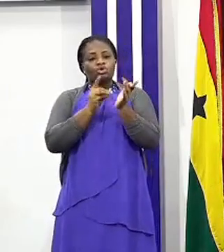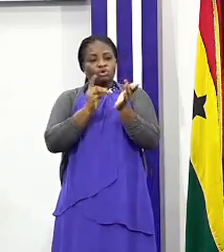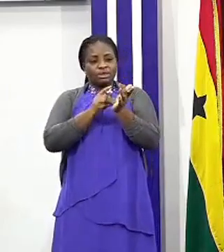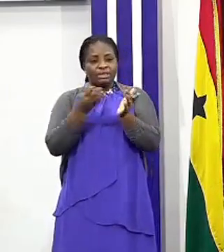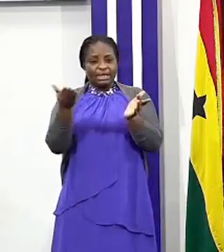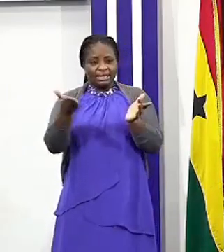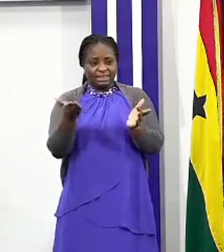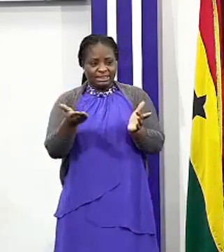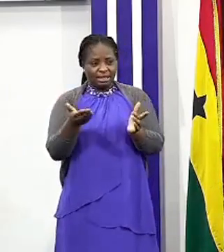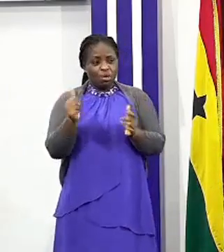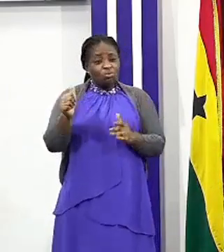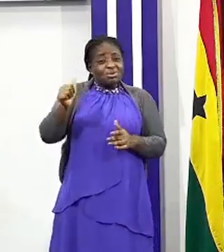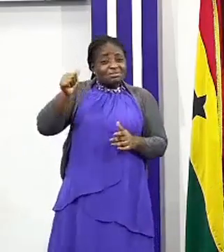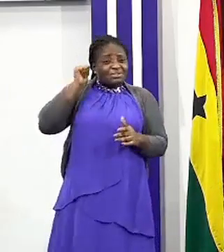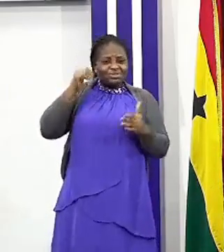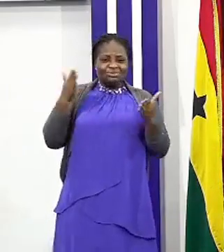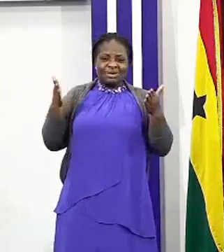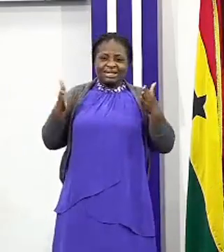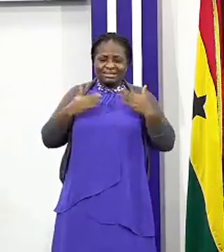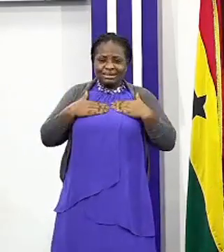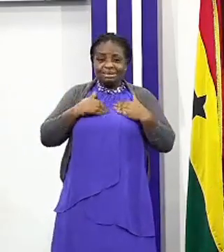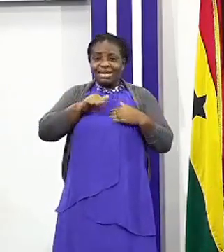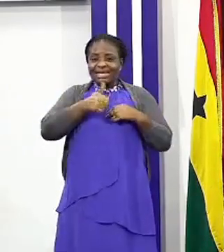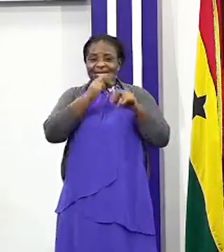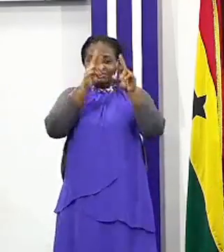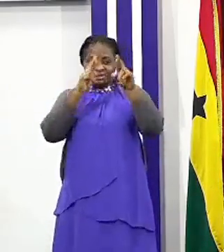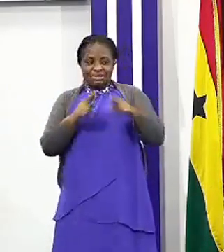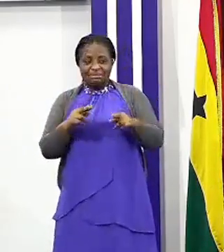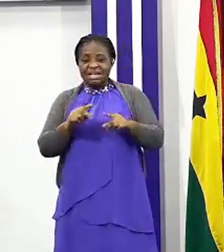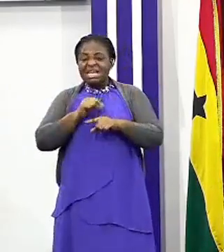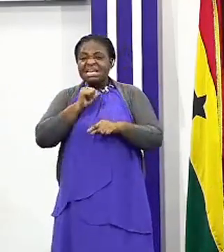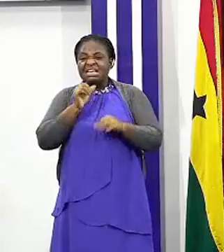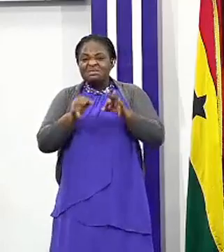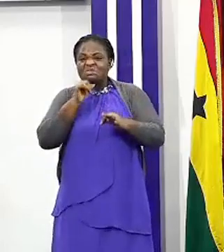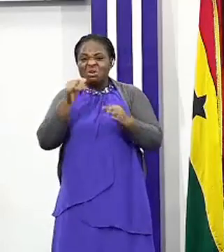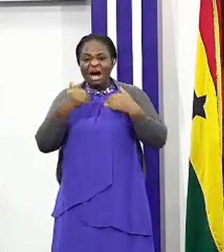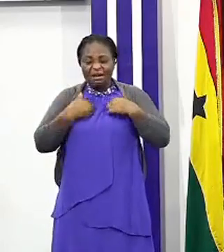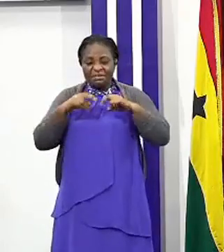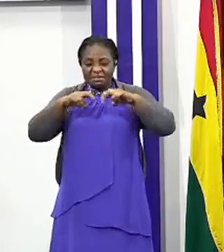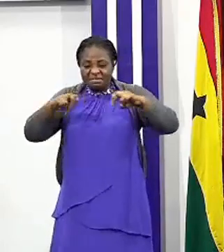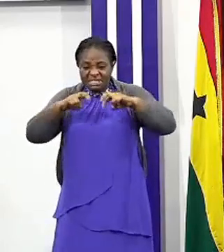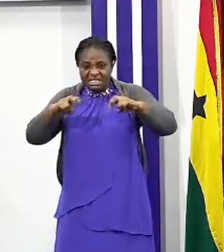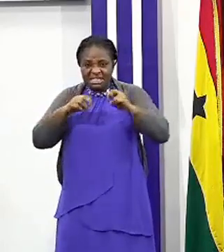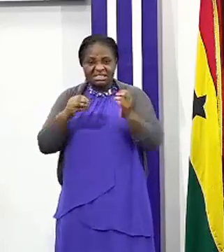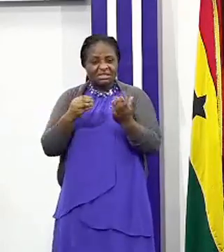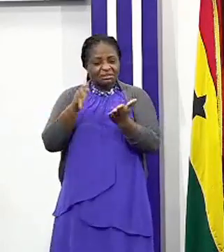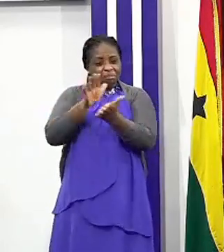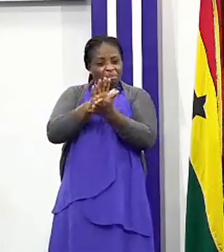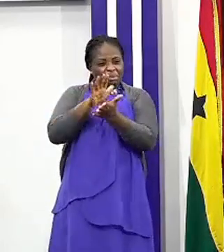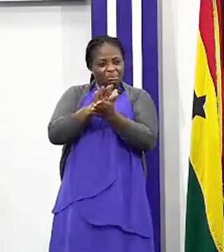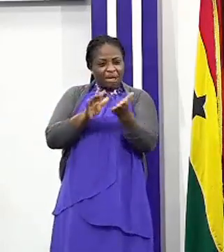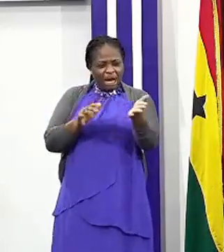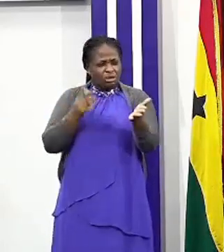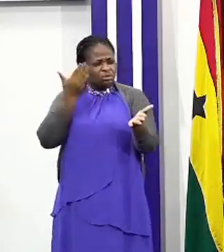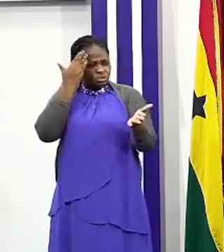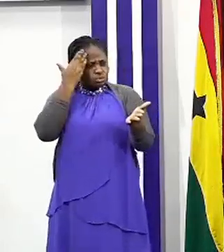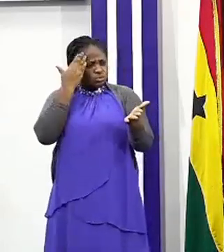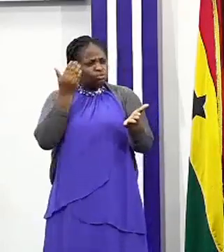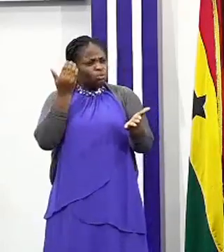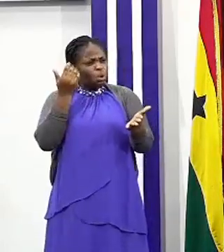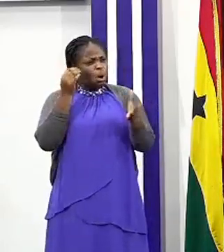here, refuses to accept any result from me if he doesn't have the case investigation form, because he needs to understand where that